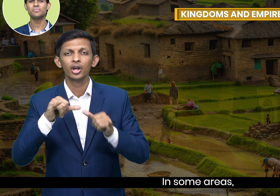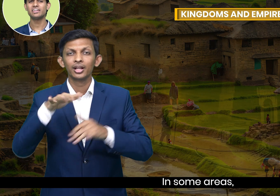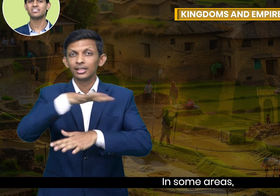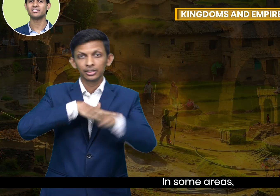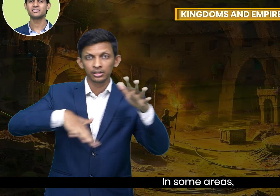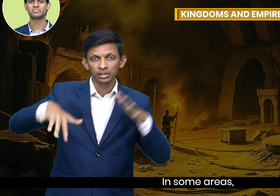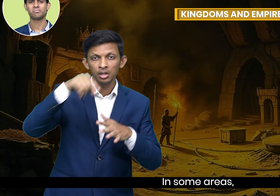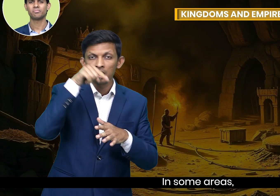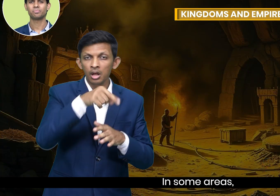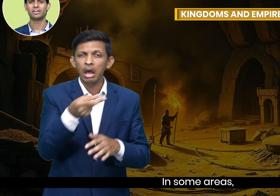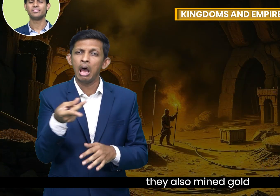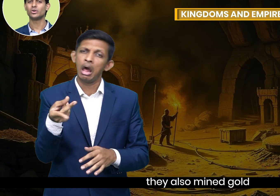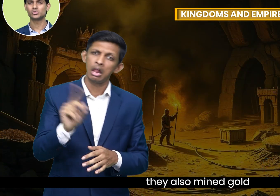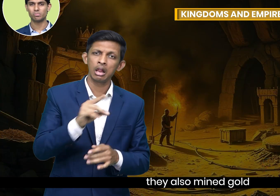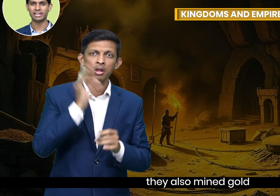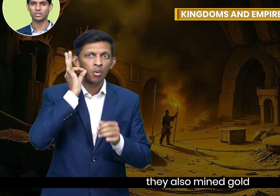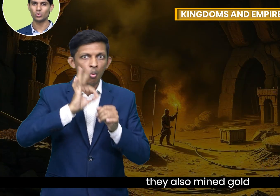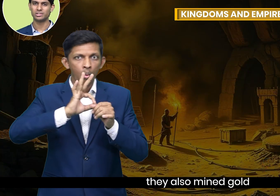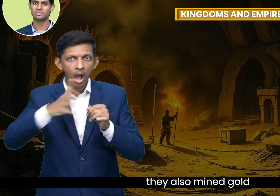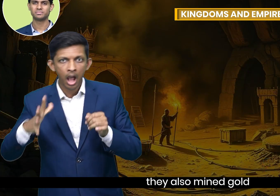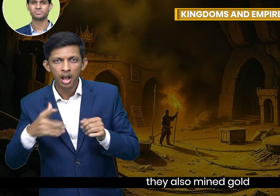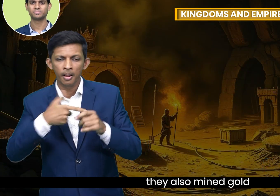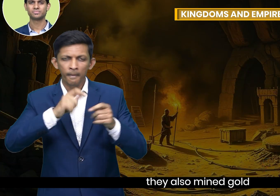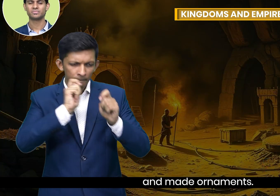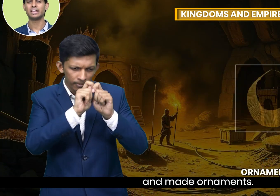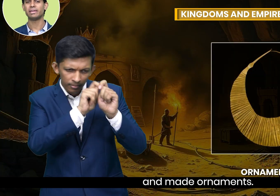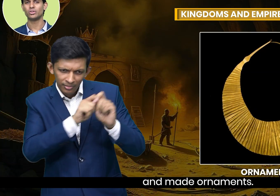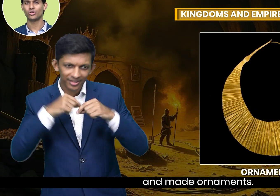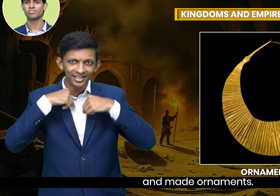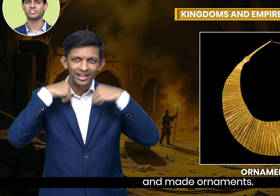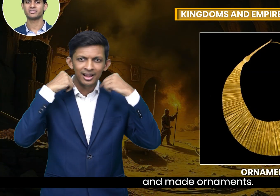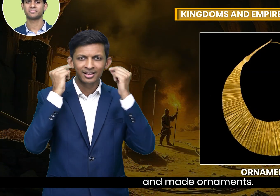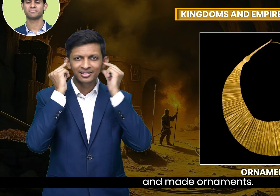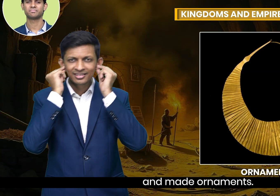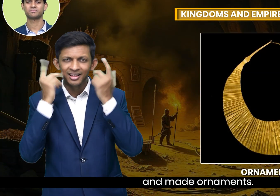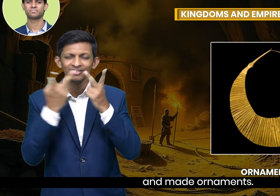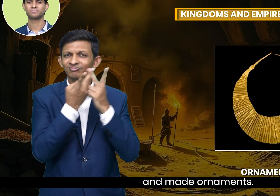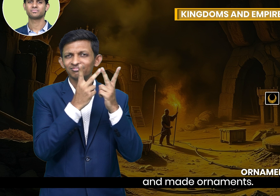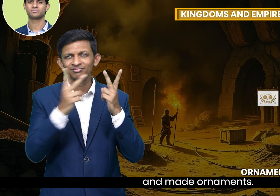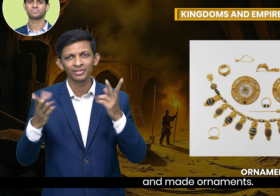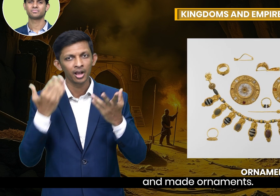In some areas, they also mined gold and made ornaments.